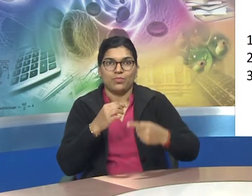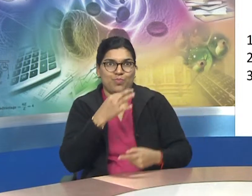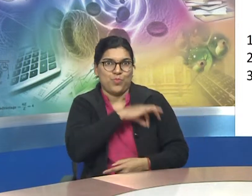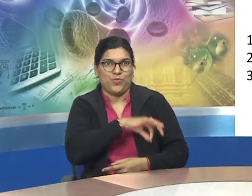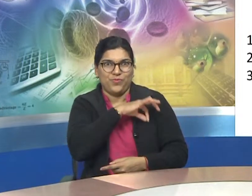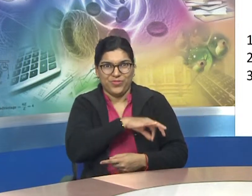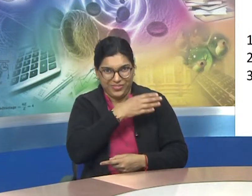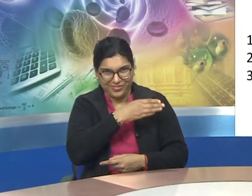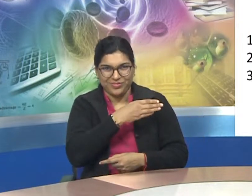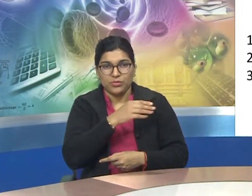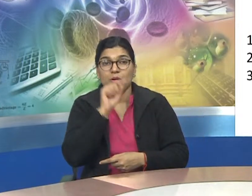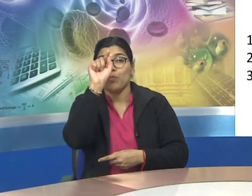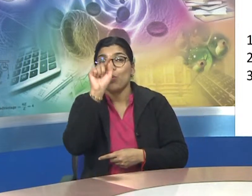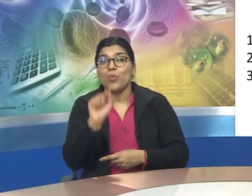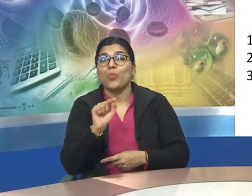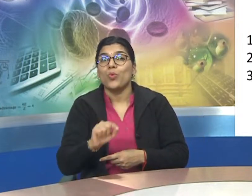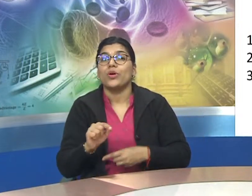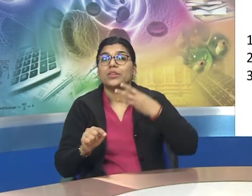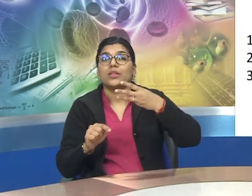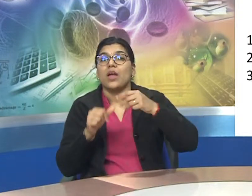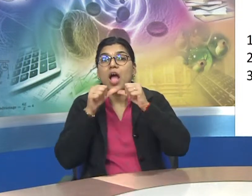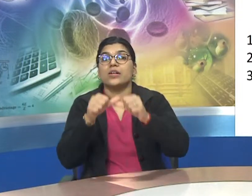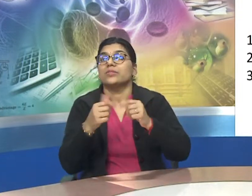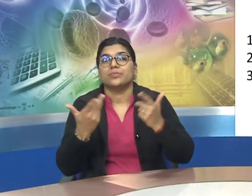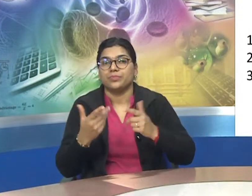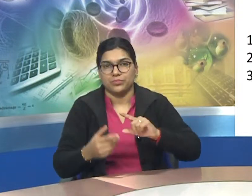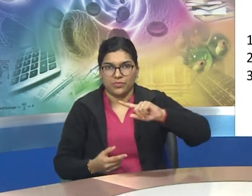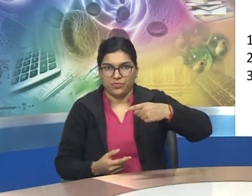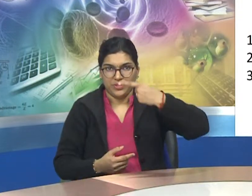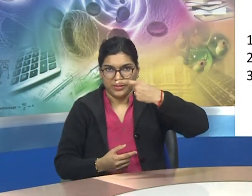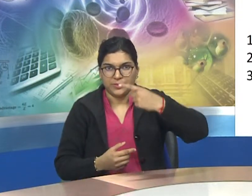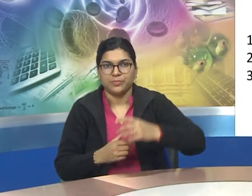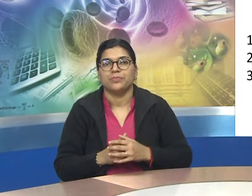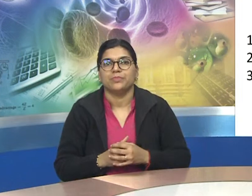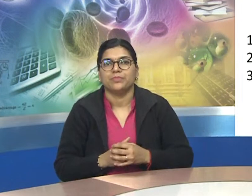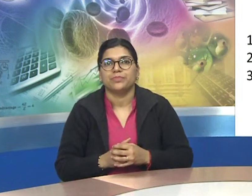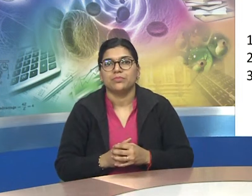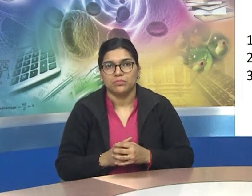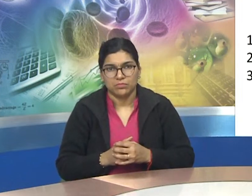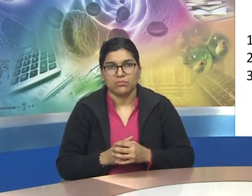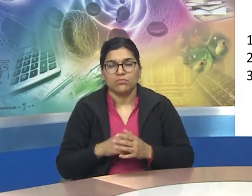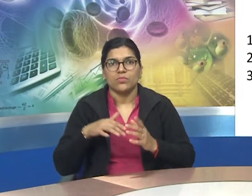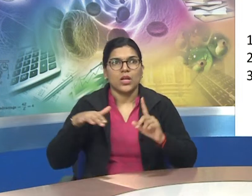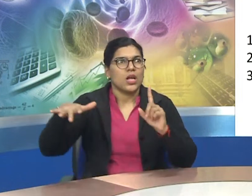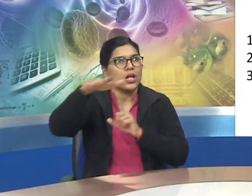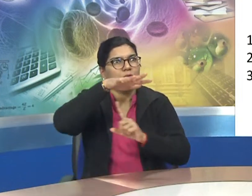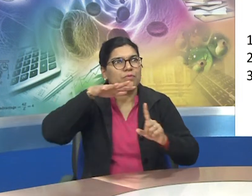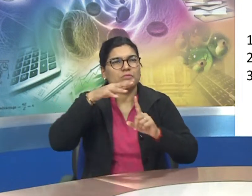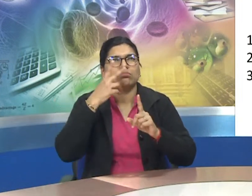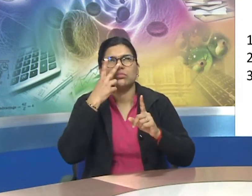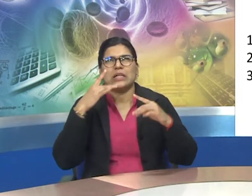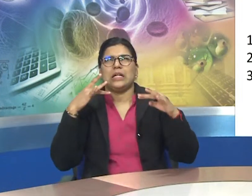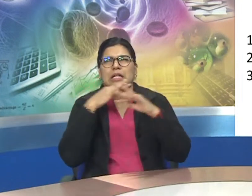So these are all the answers of the previous slide. The first point